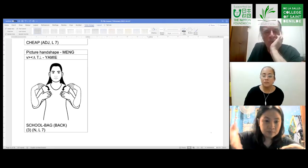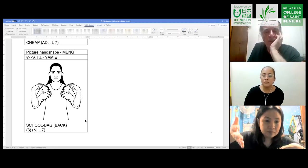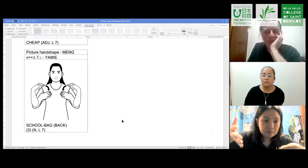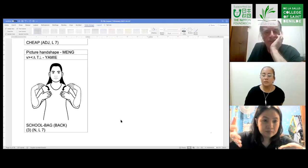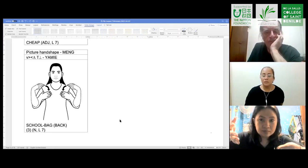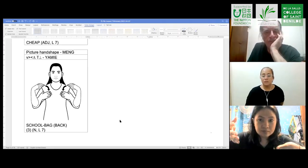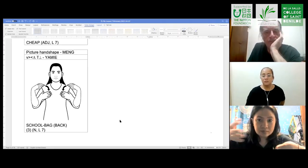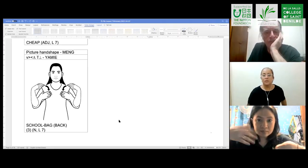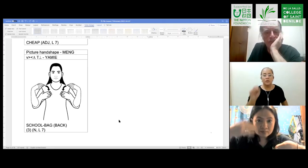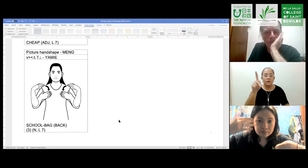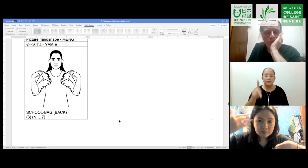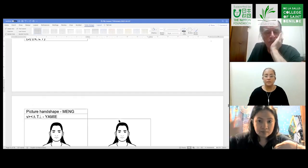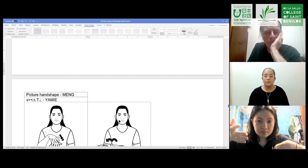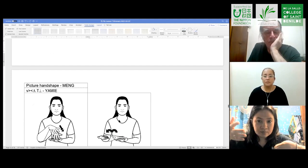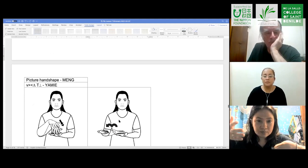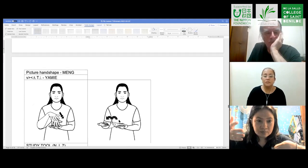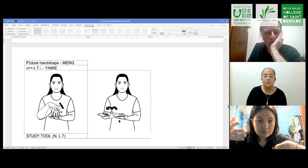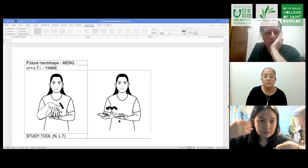Okay. All right. Next.